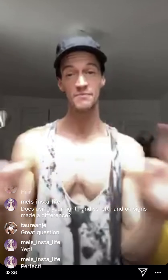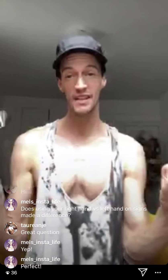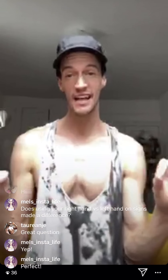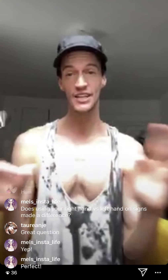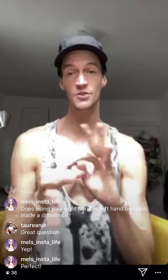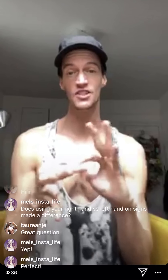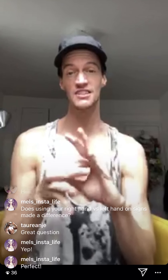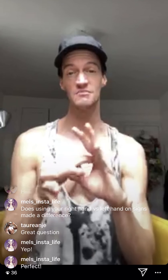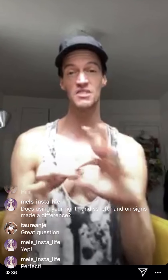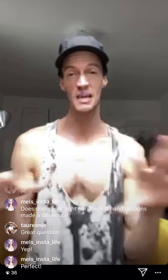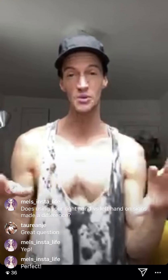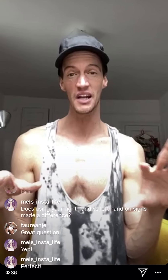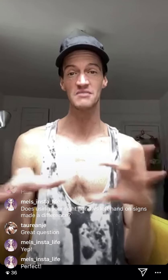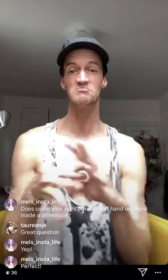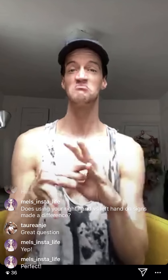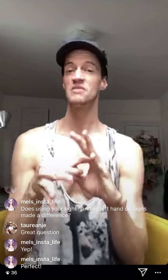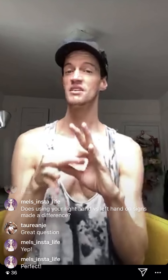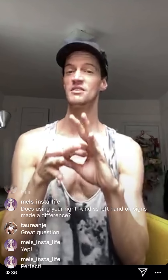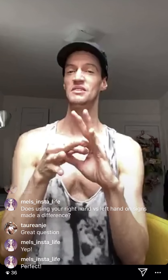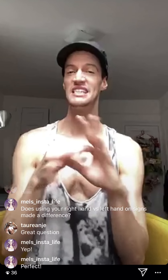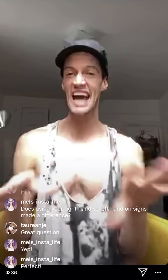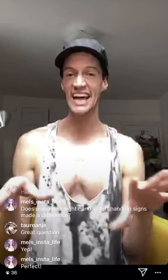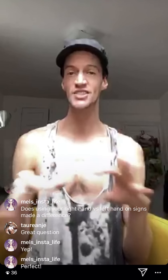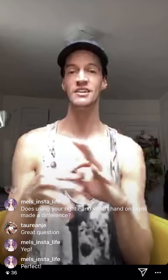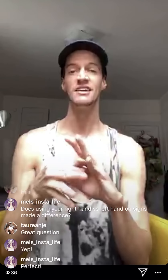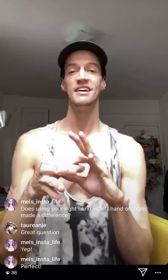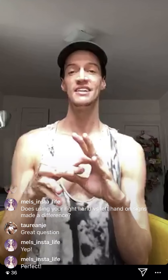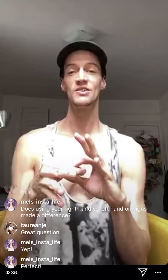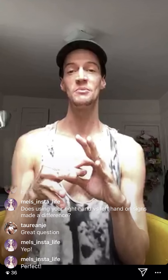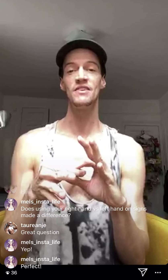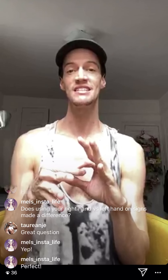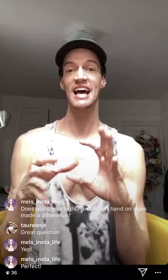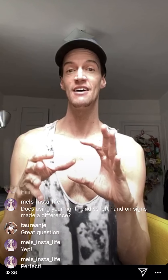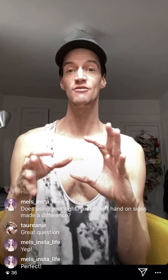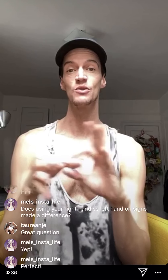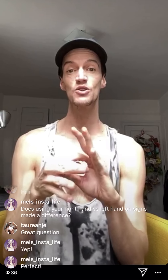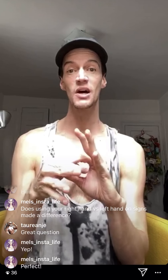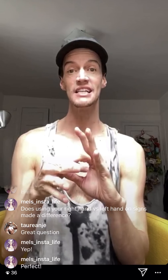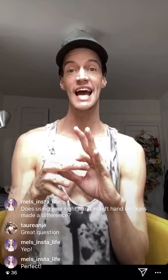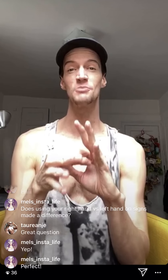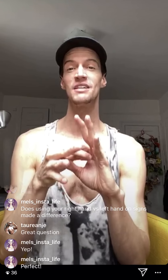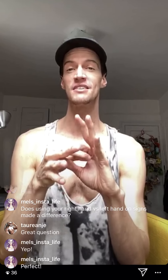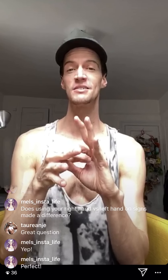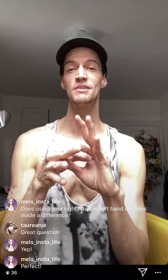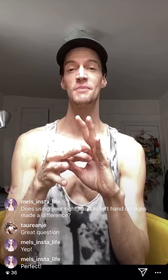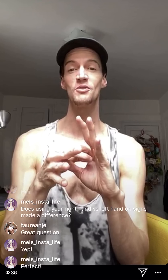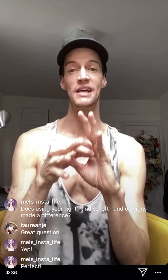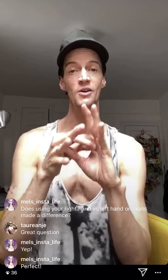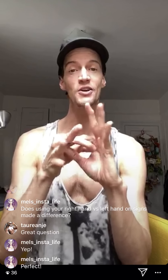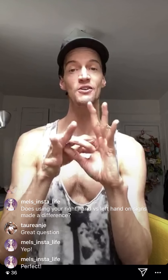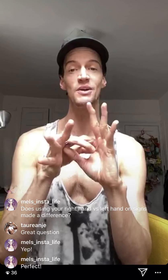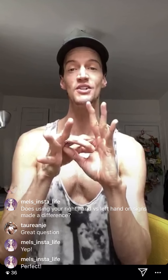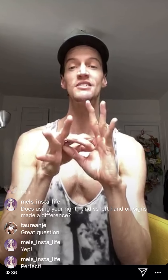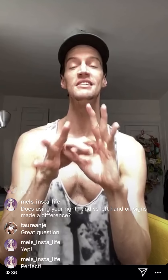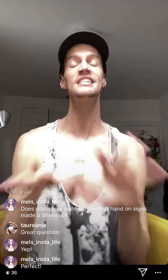you just separate. So detach. Some of us have real strong attachments, and sometimes it would be healthier if we just detached